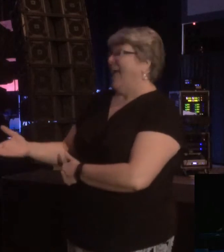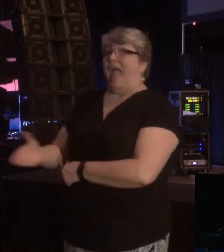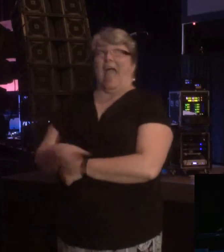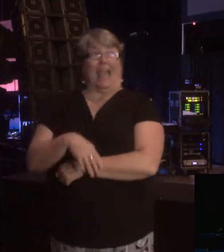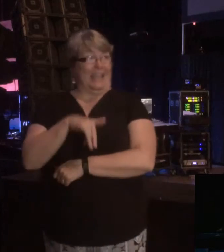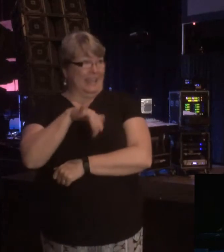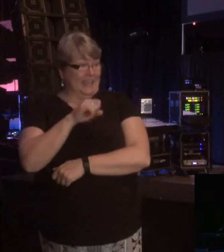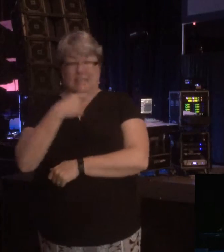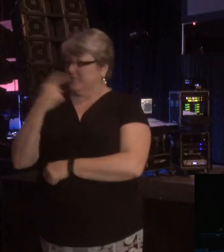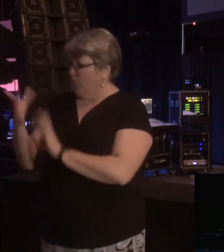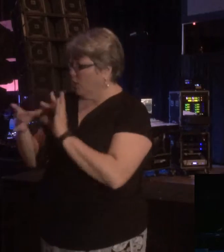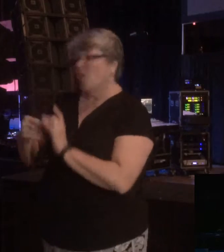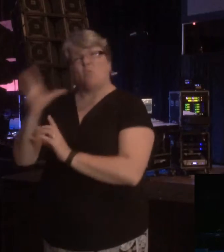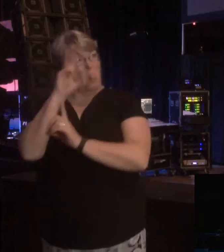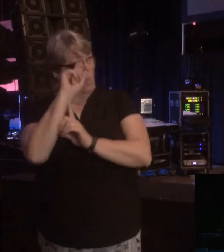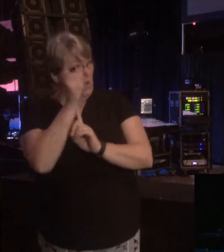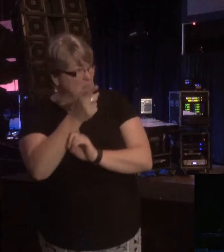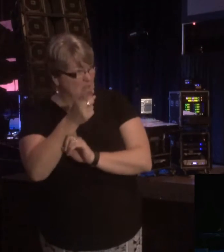Unbelievable.